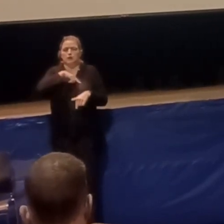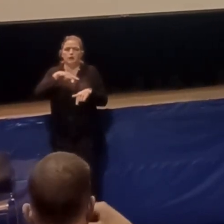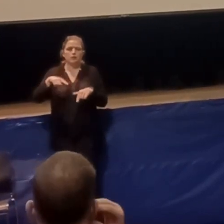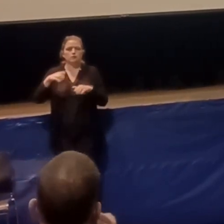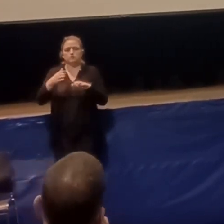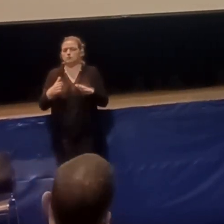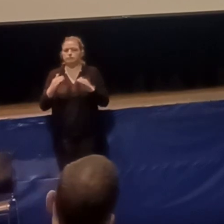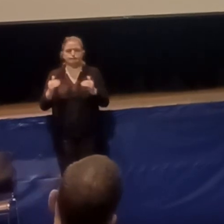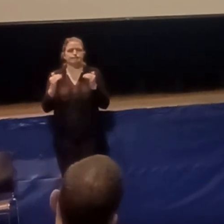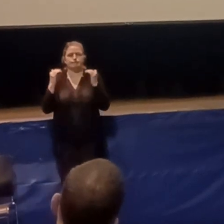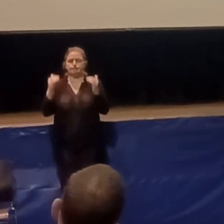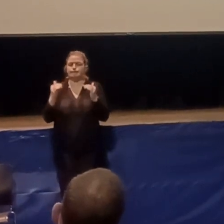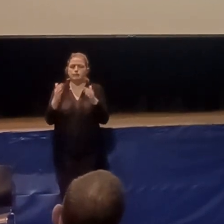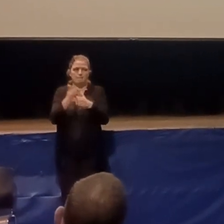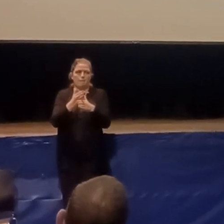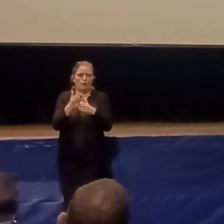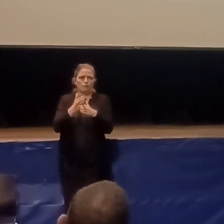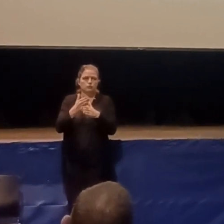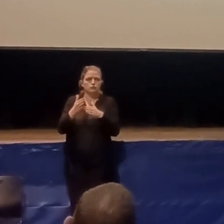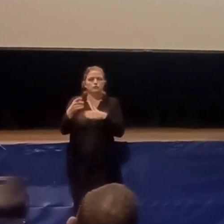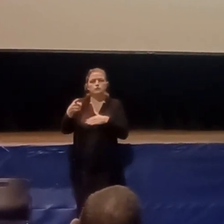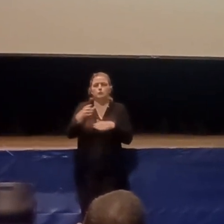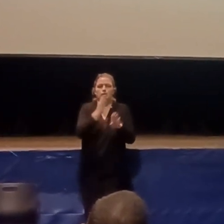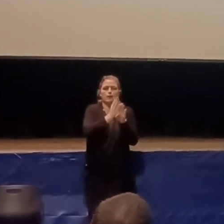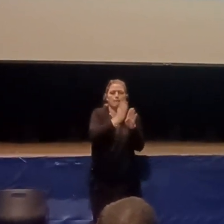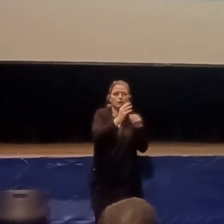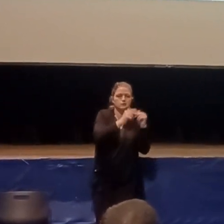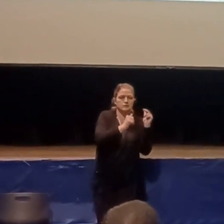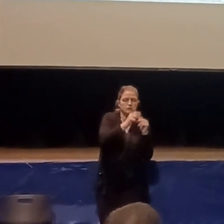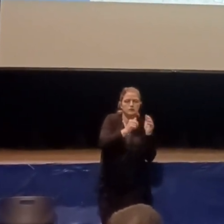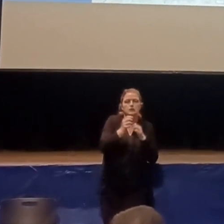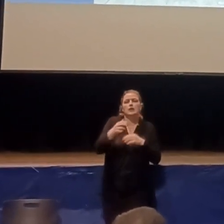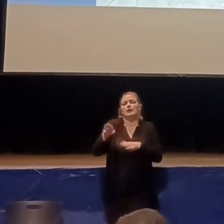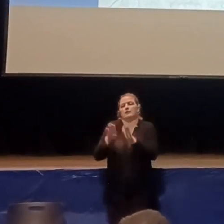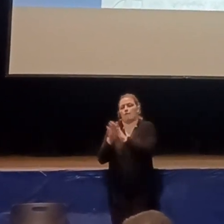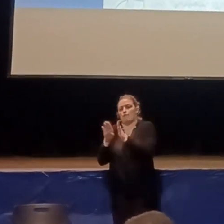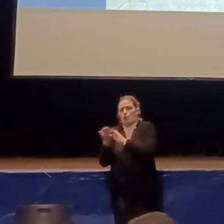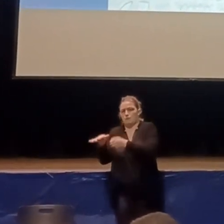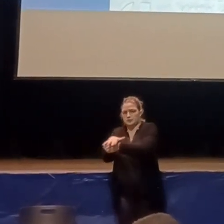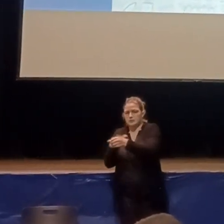buffers between the bus facility and the development